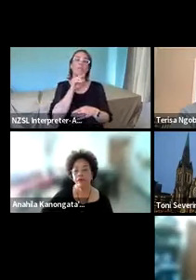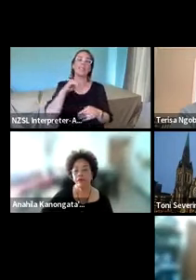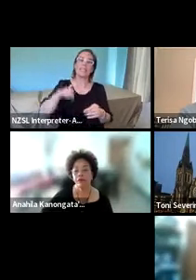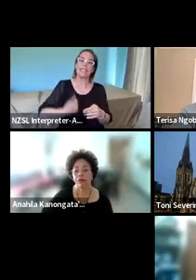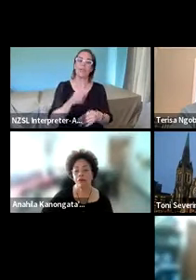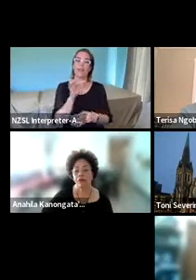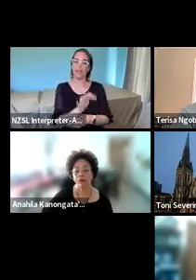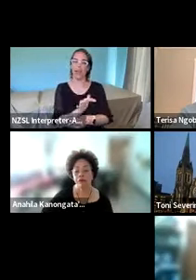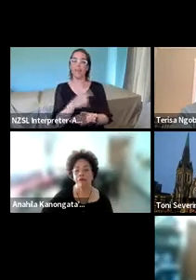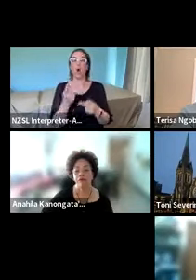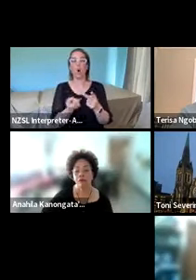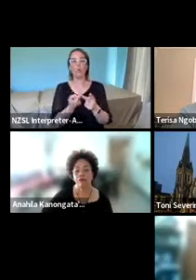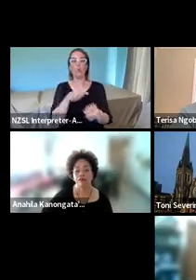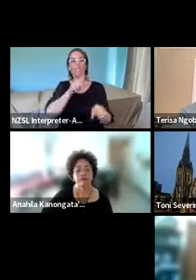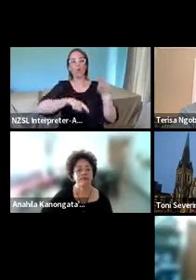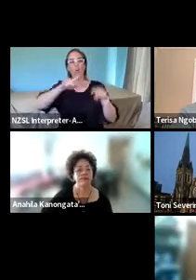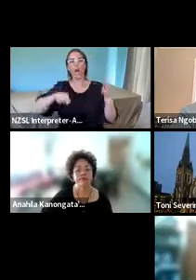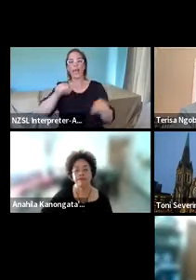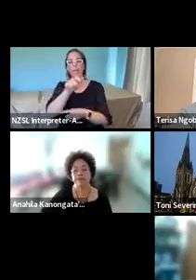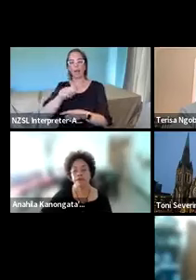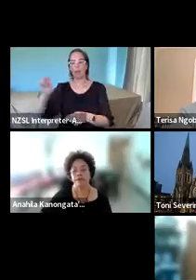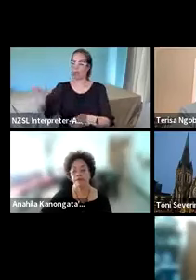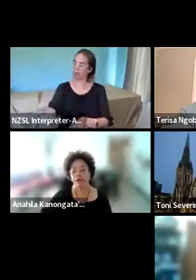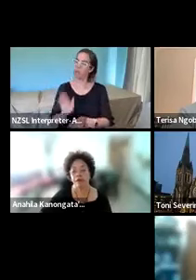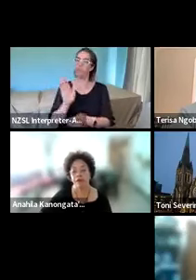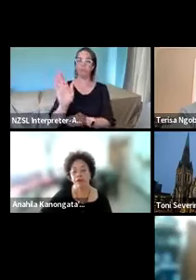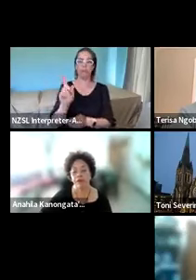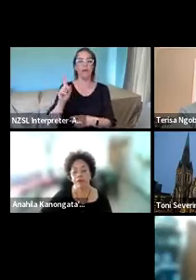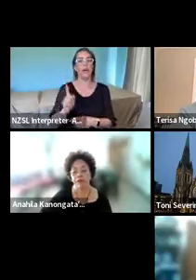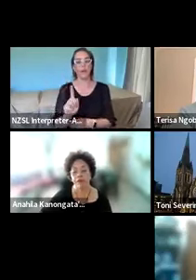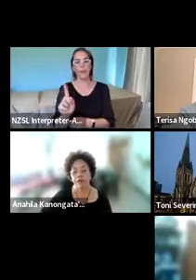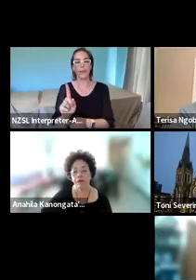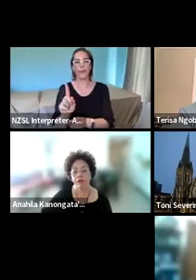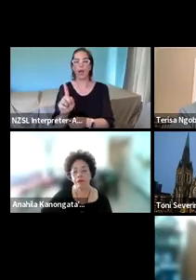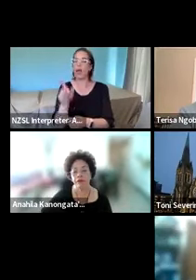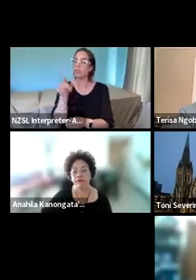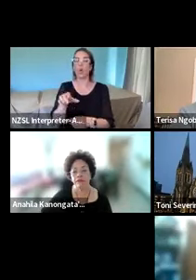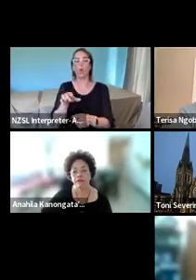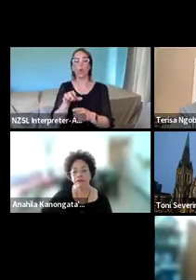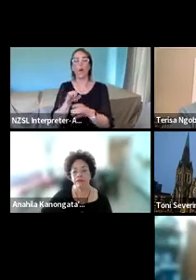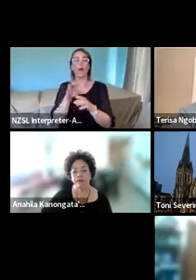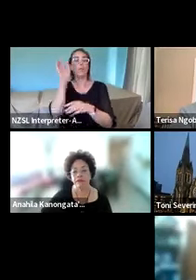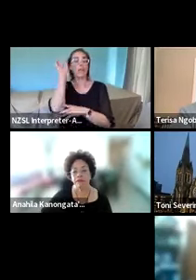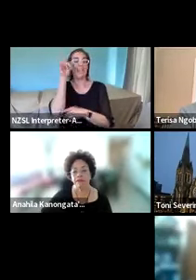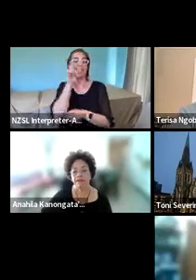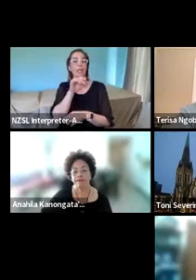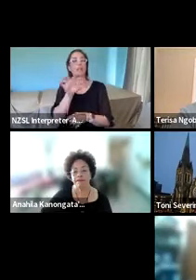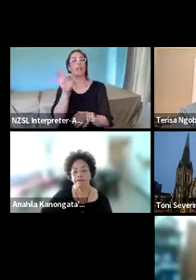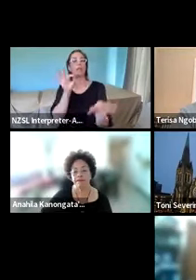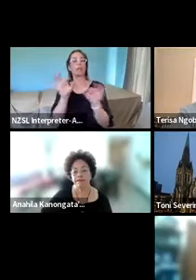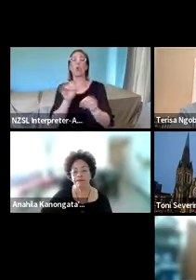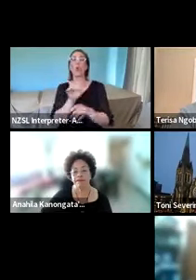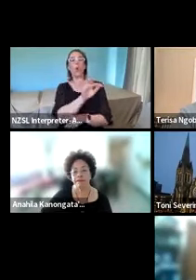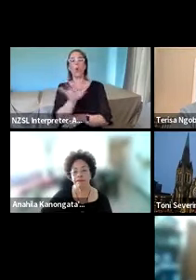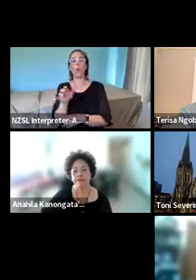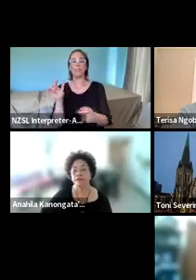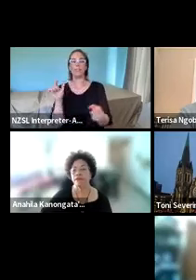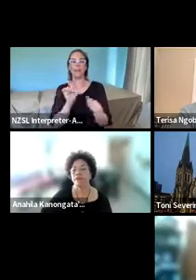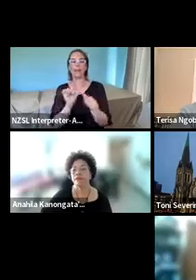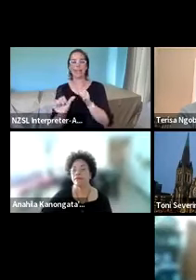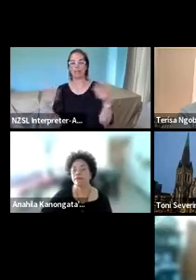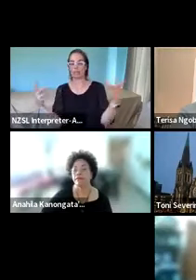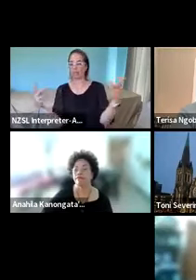variety of people being put forward, so the committee still can select who is the best for the expertise needs that they have, to ensure that that committee is the